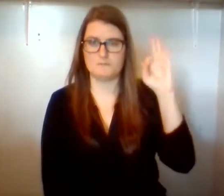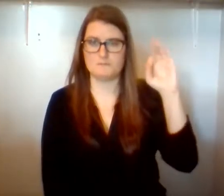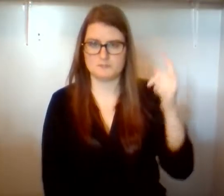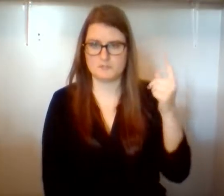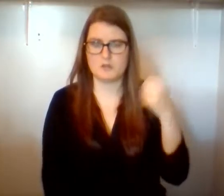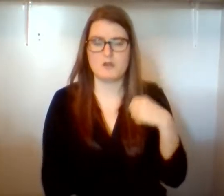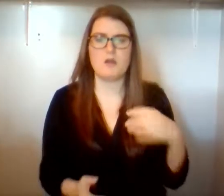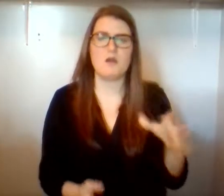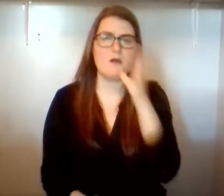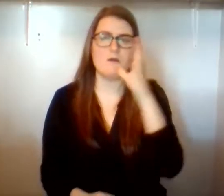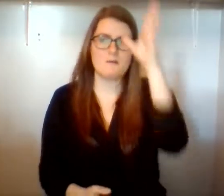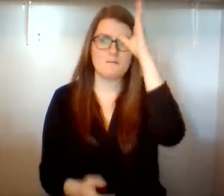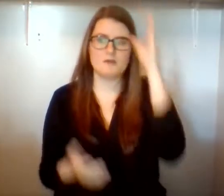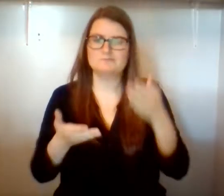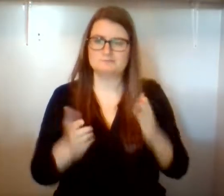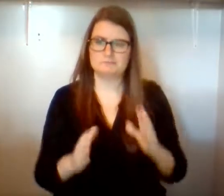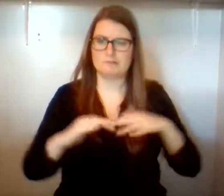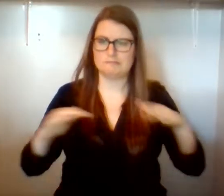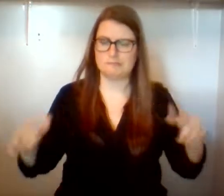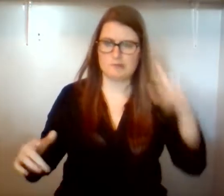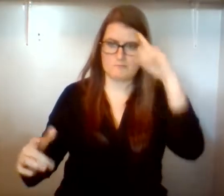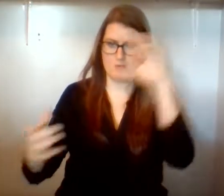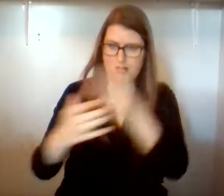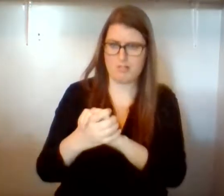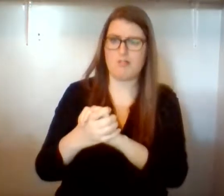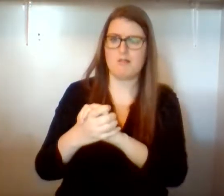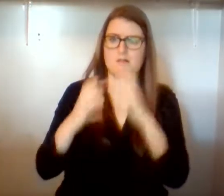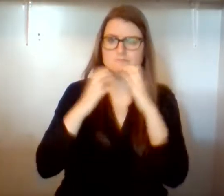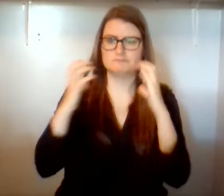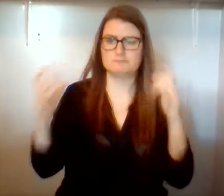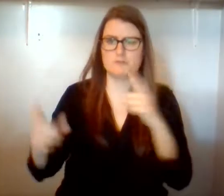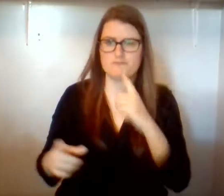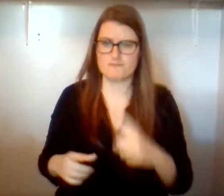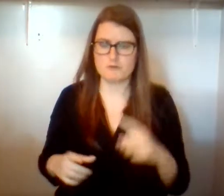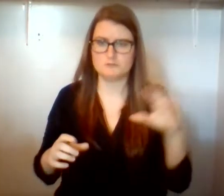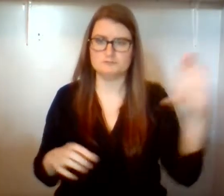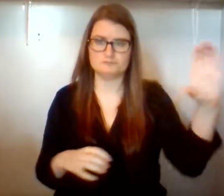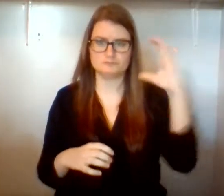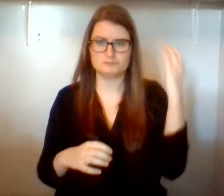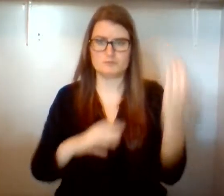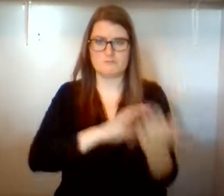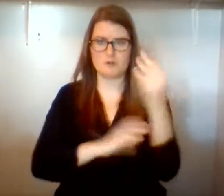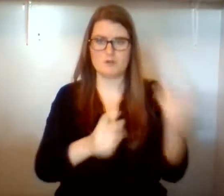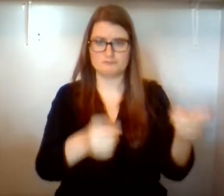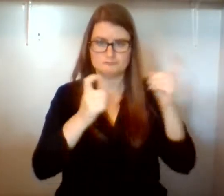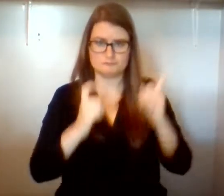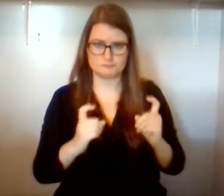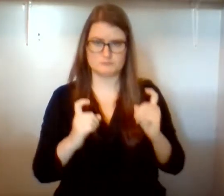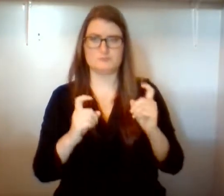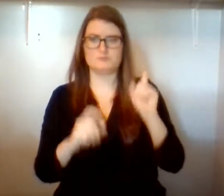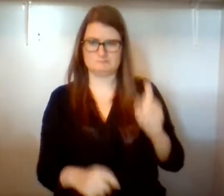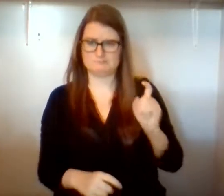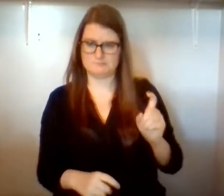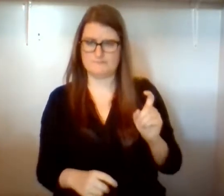red-suited, reindeer-flying Santa Claus, that one. Corbin from Gainesville, Georgia writes in to ask this, Pastor John, should parents allow